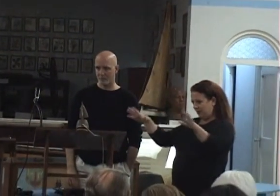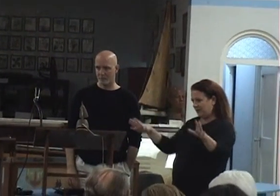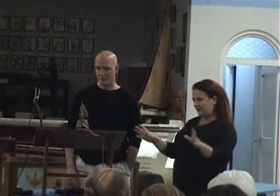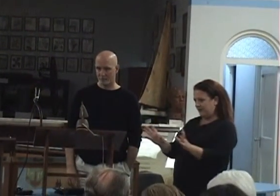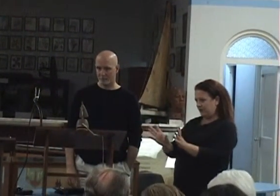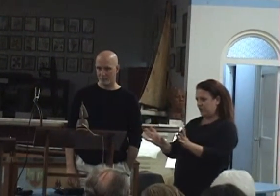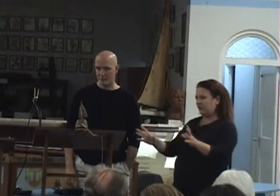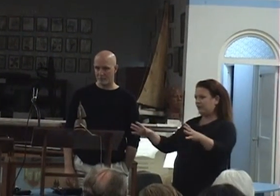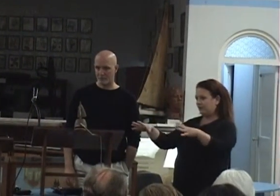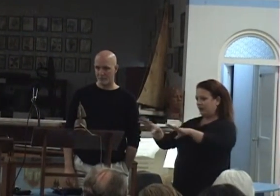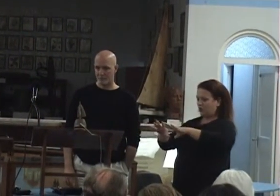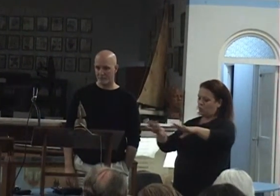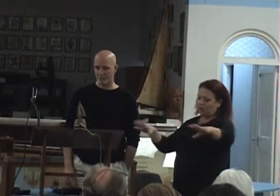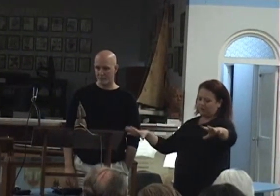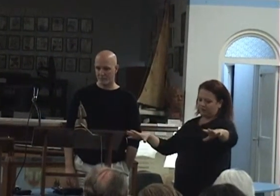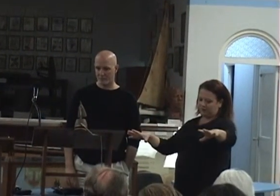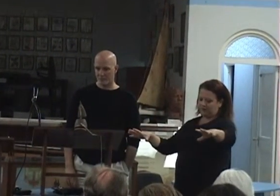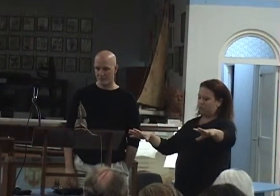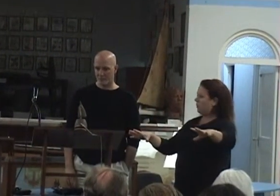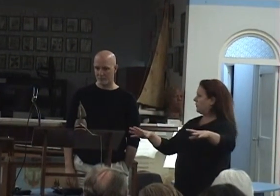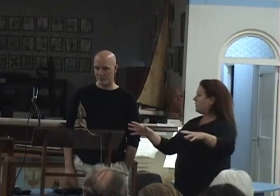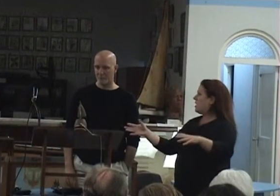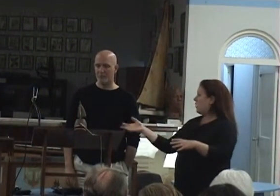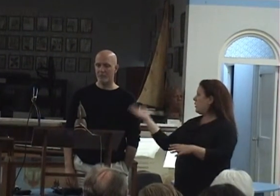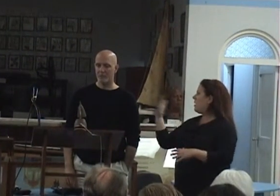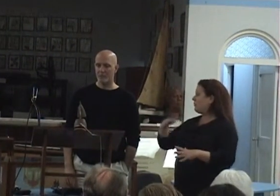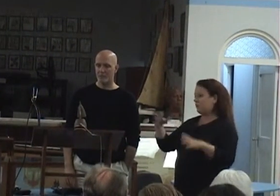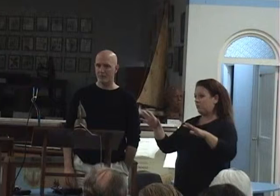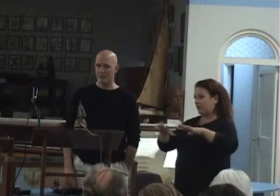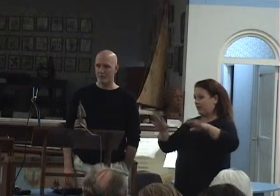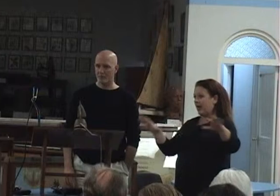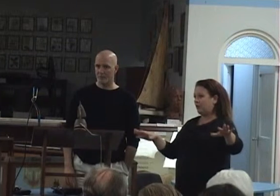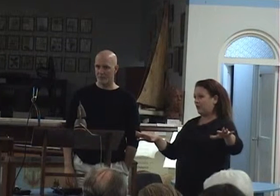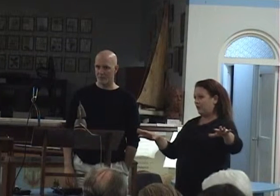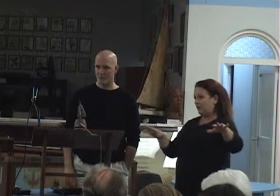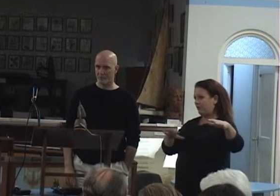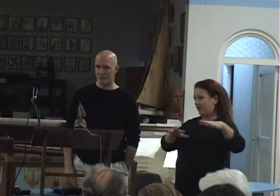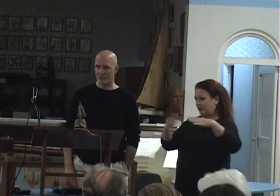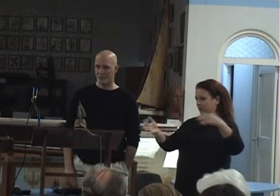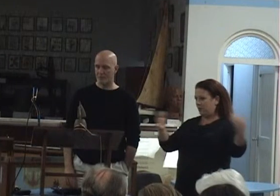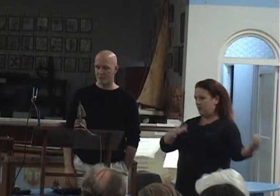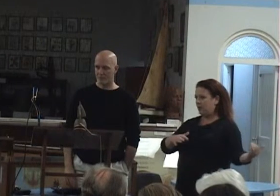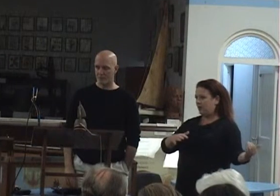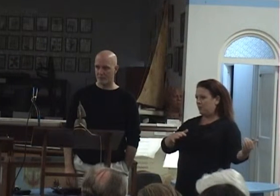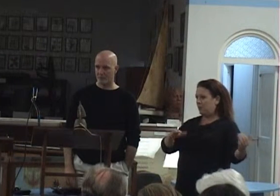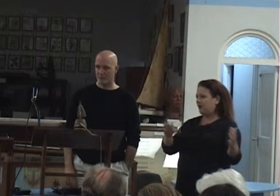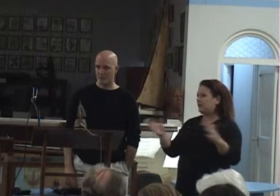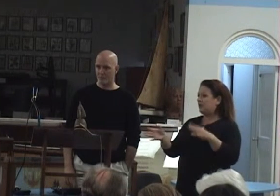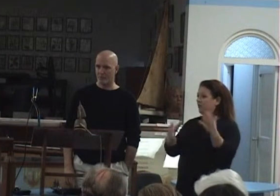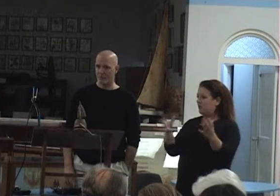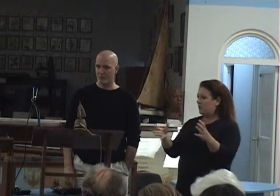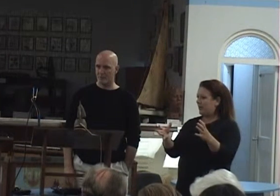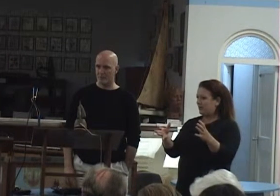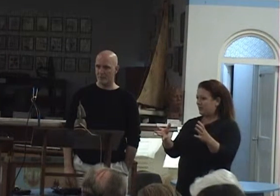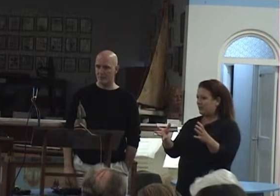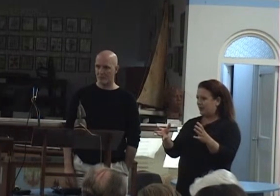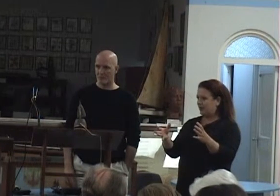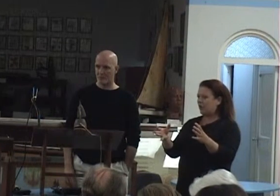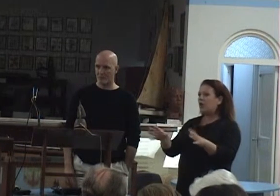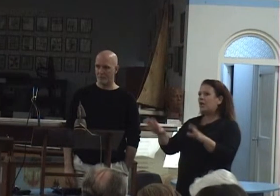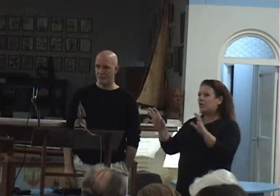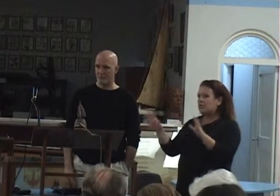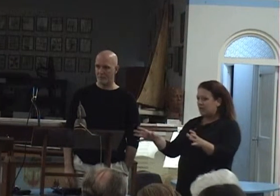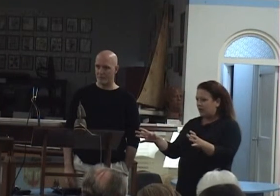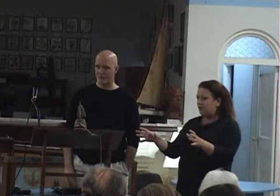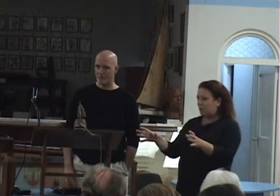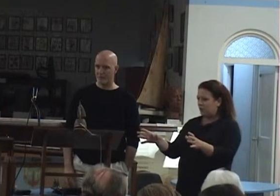one excavation. She excavated one of the slave quarters. And we have her complete catalog and artifacts from the manor house. And even if you add it all